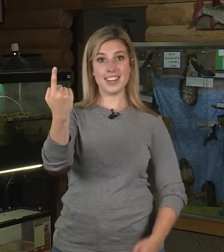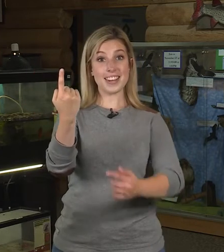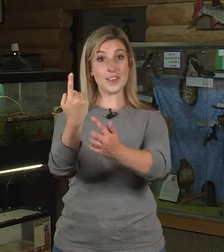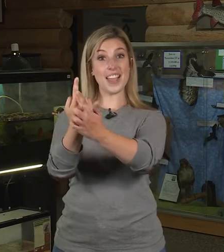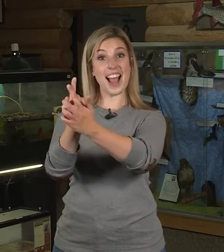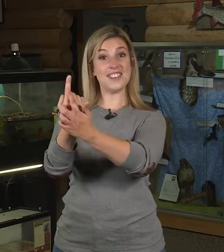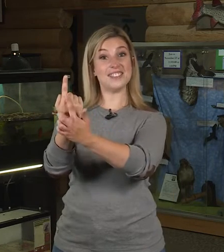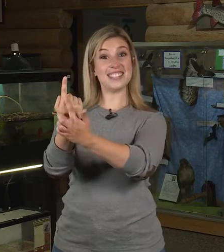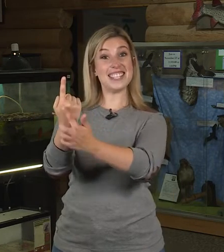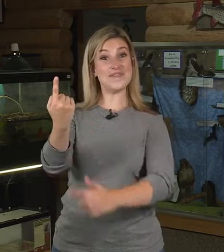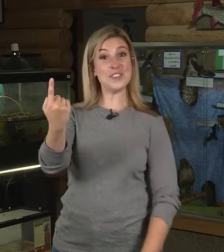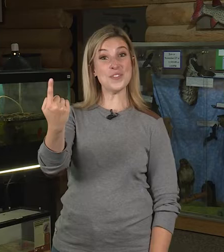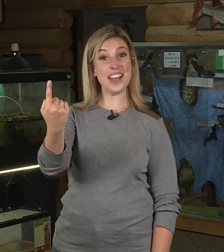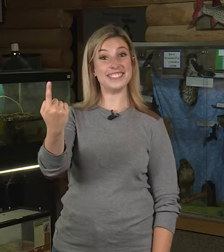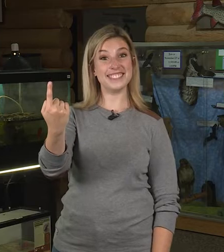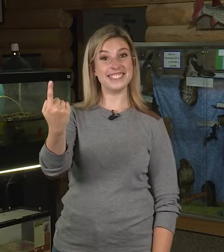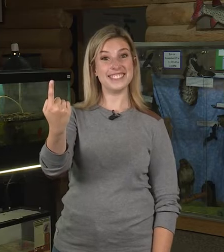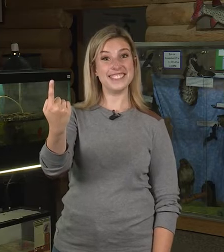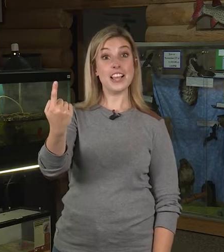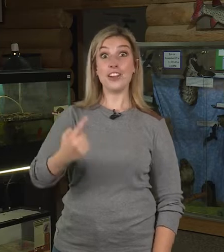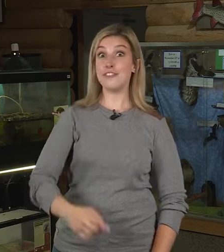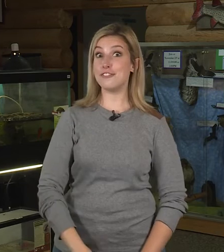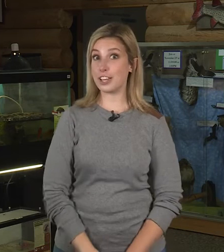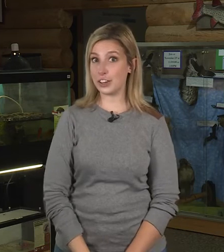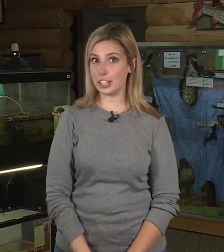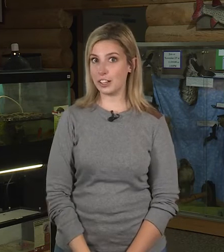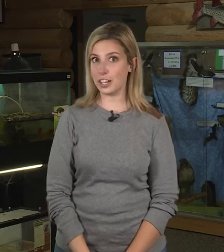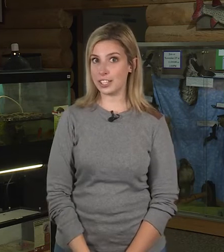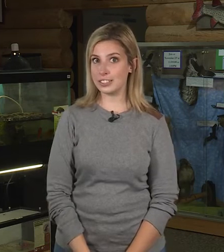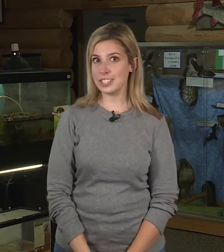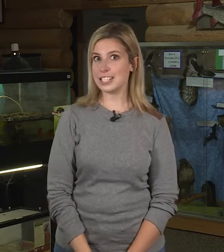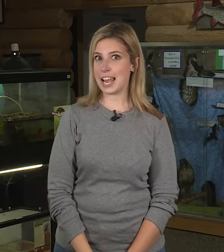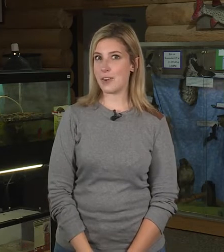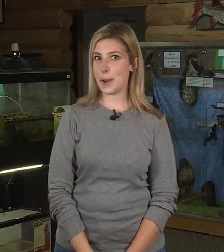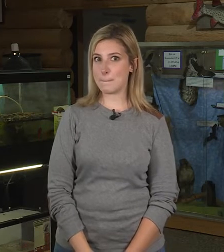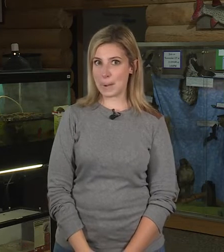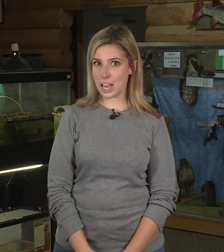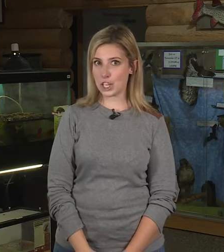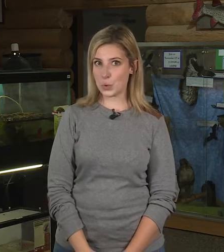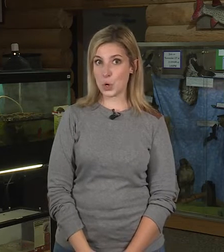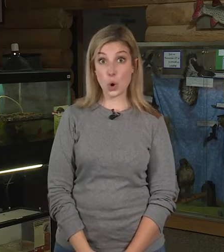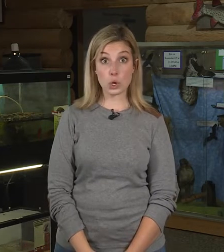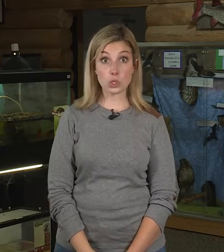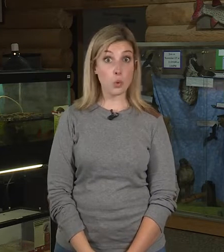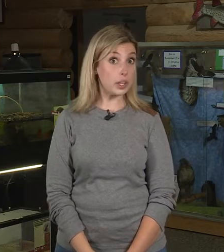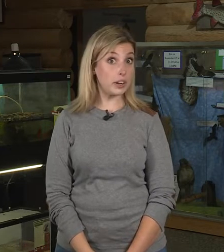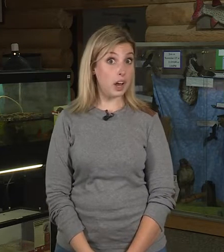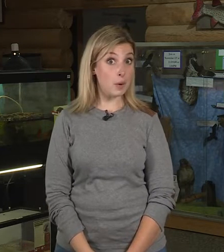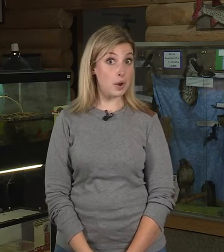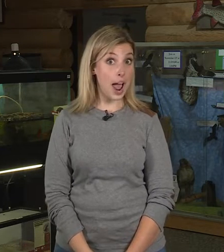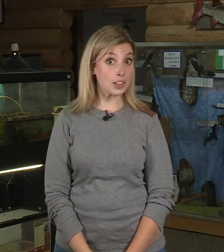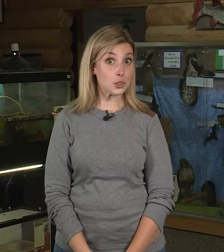Now we have the number 1. Very good. Now I bet you know what's going to come next,